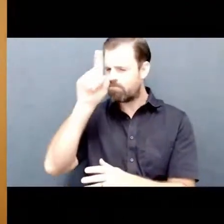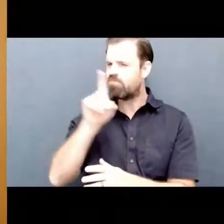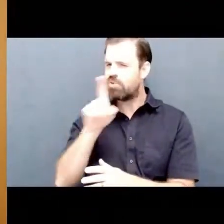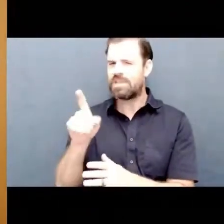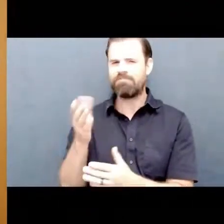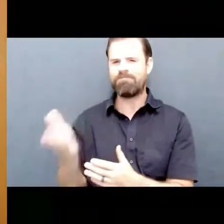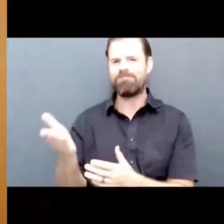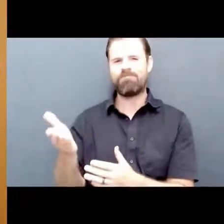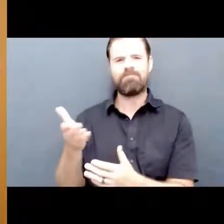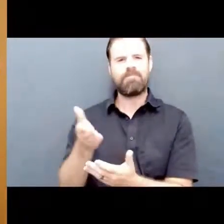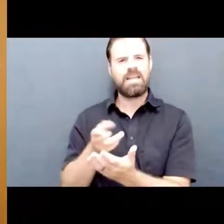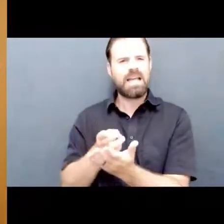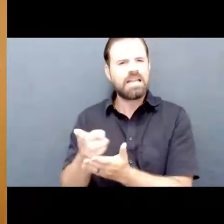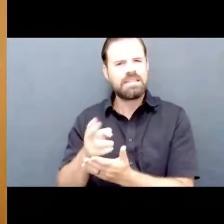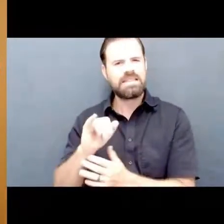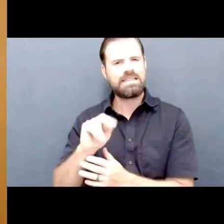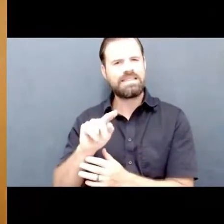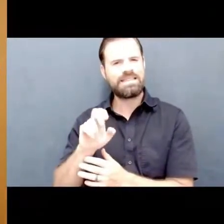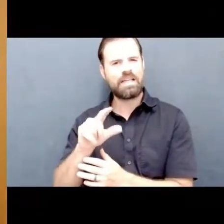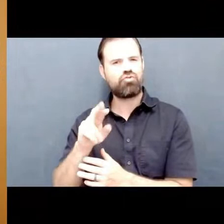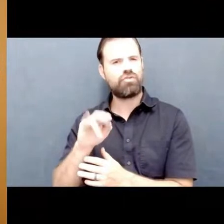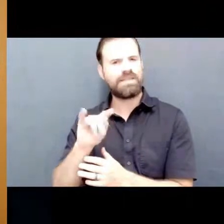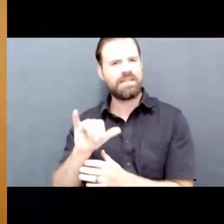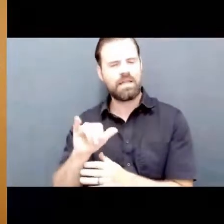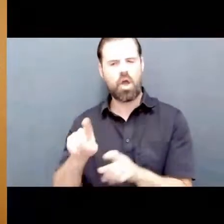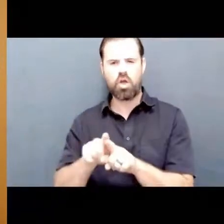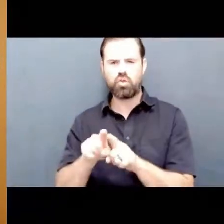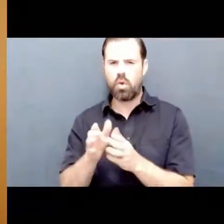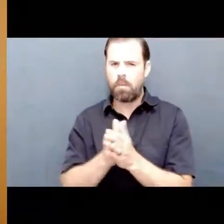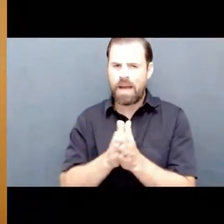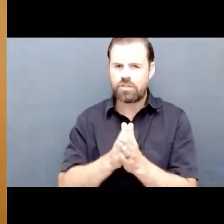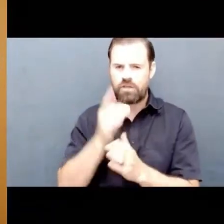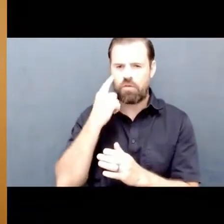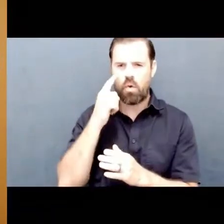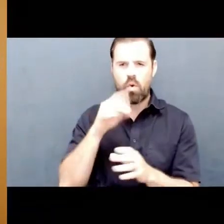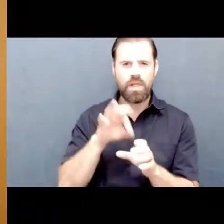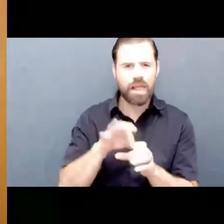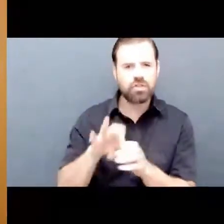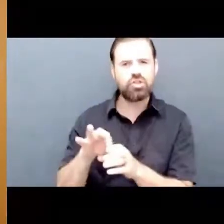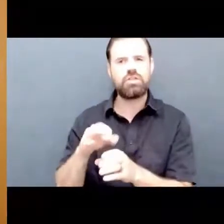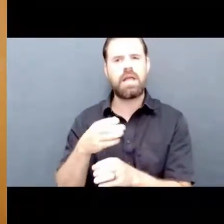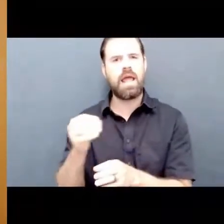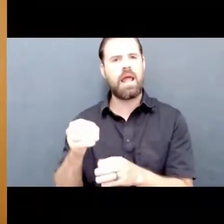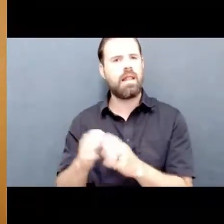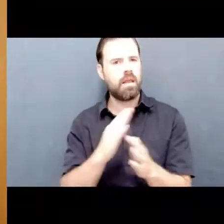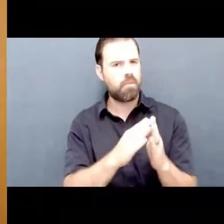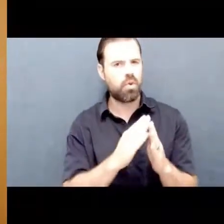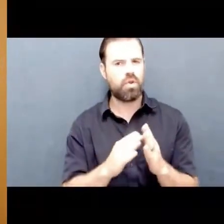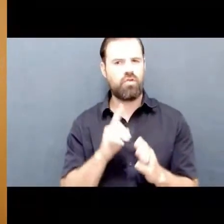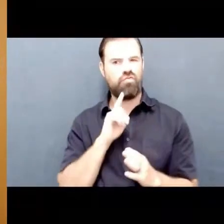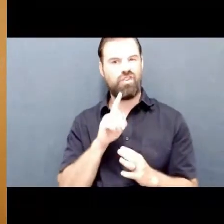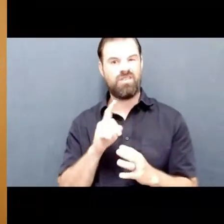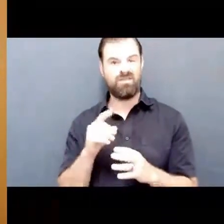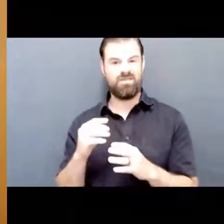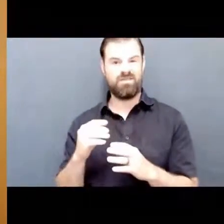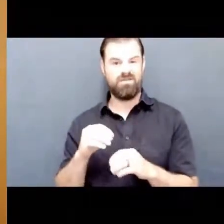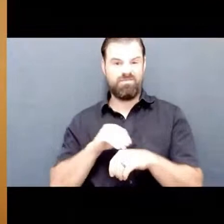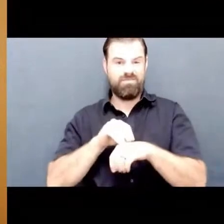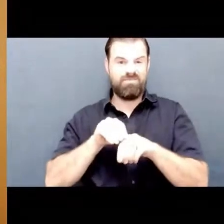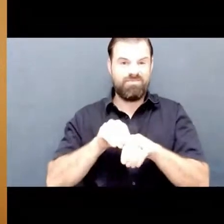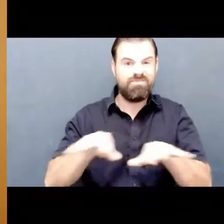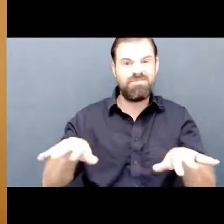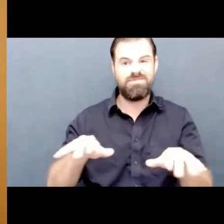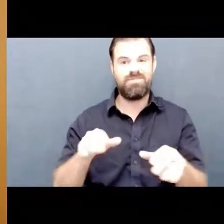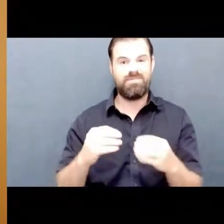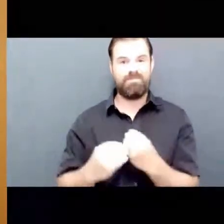think that he has a passion for elections and for the community, and I think that's kind of infectious. So